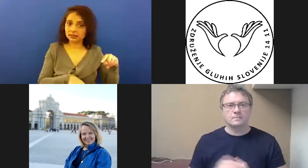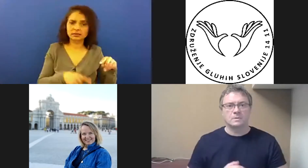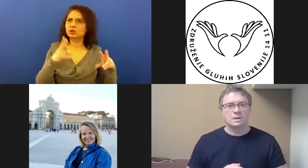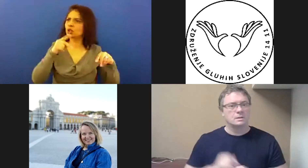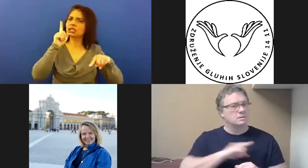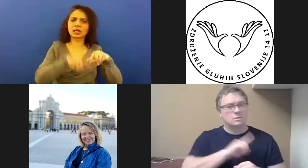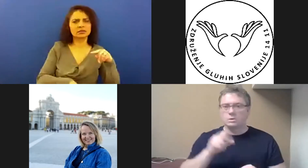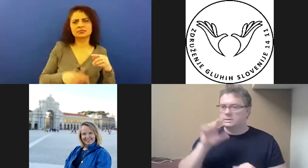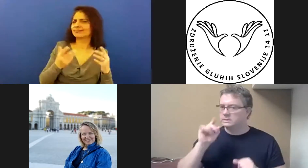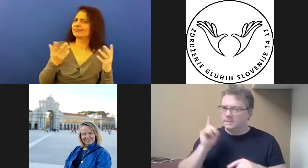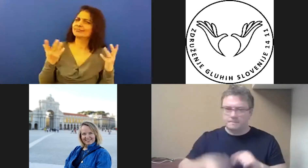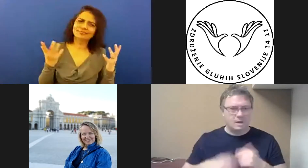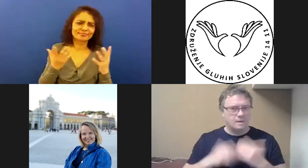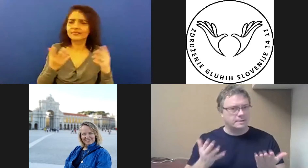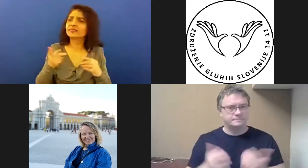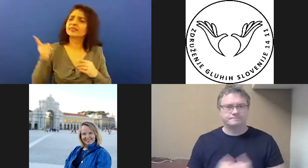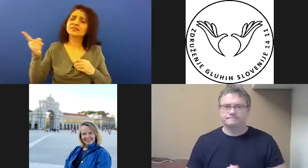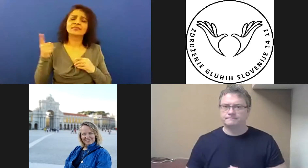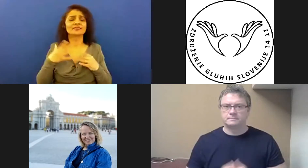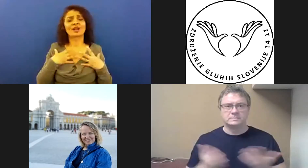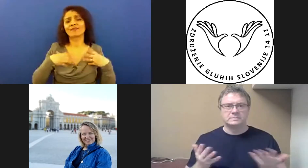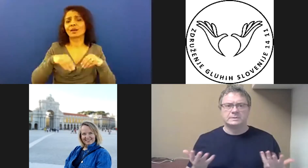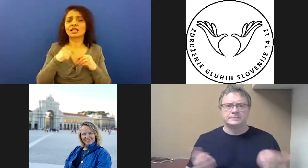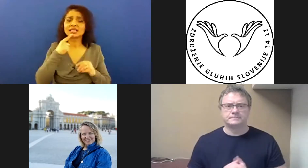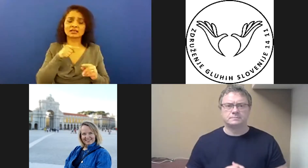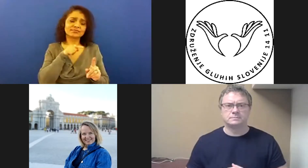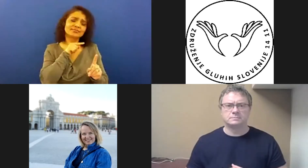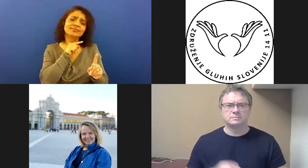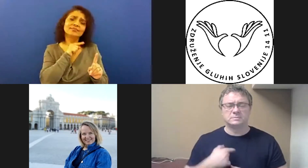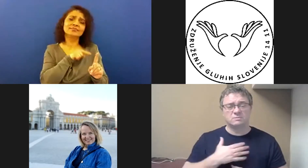I will pick my own partner. My brother told me you can't.